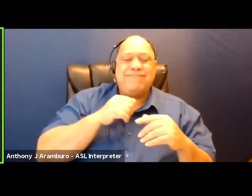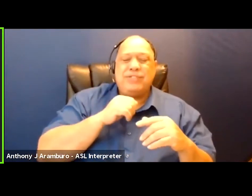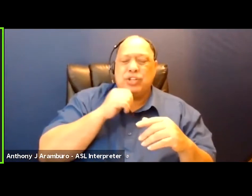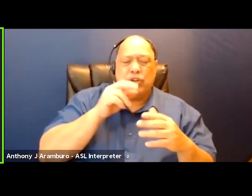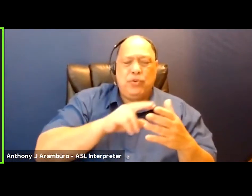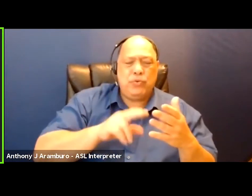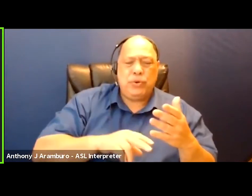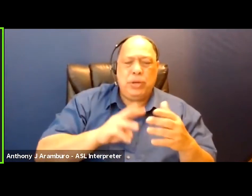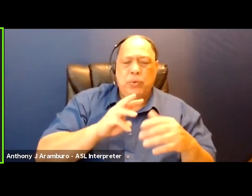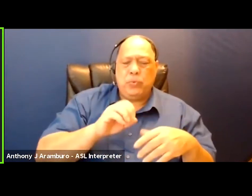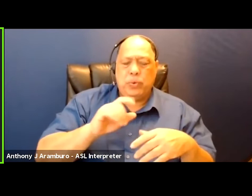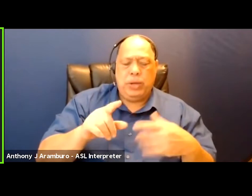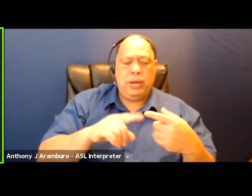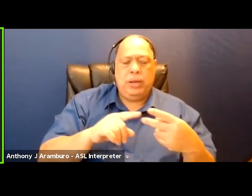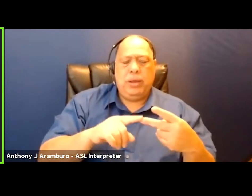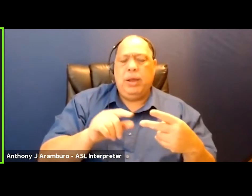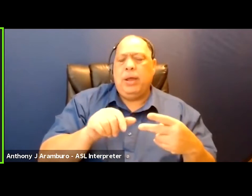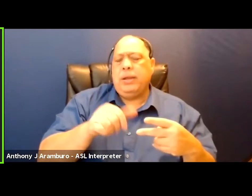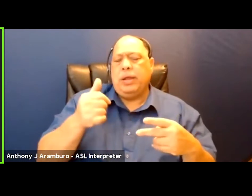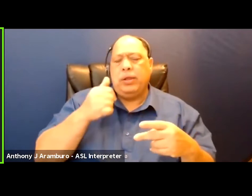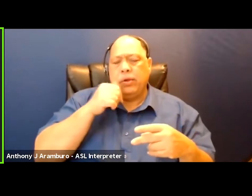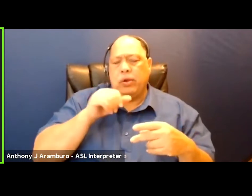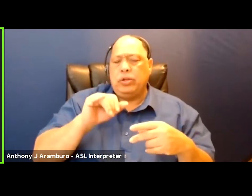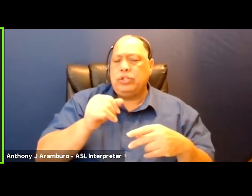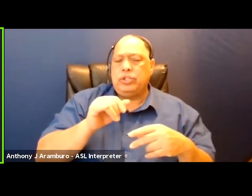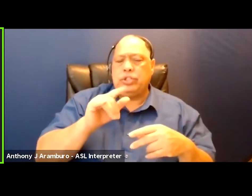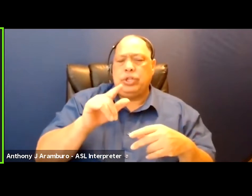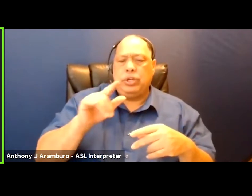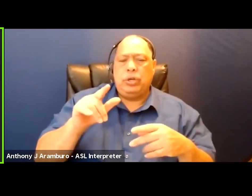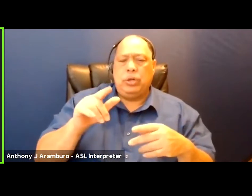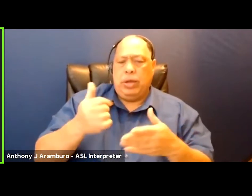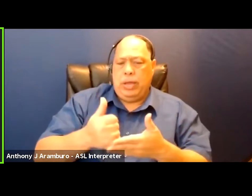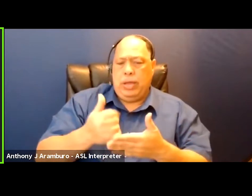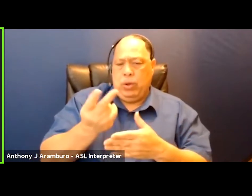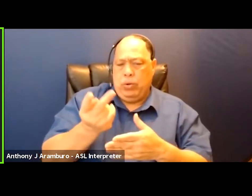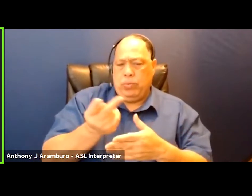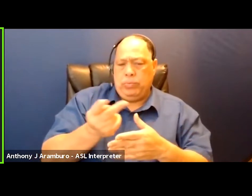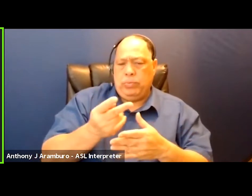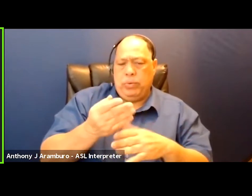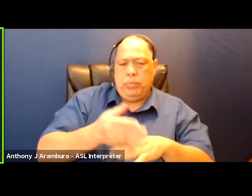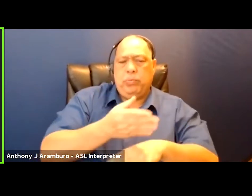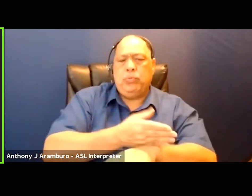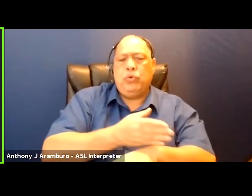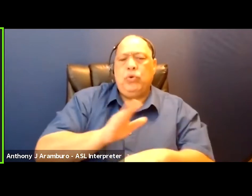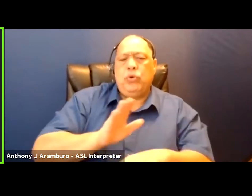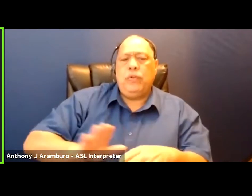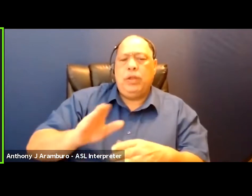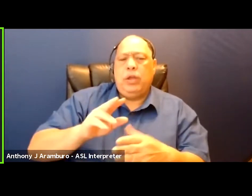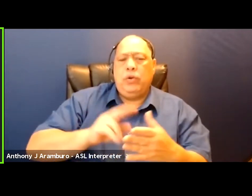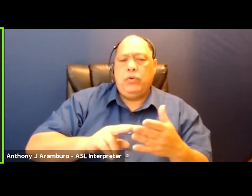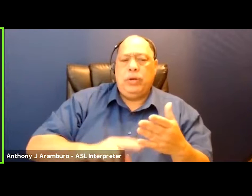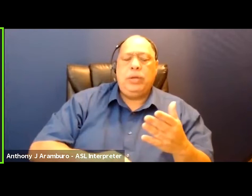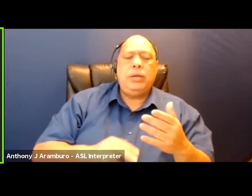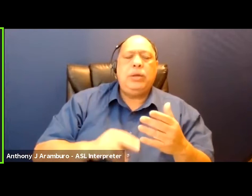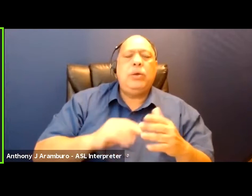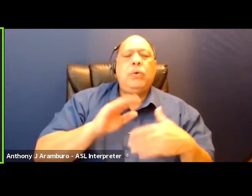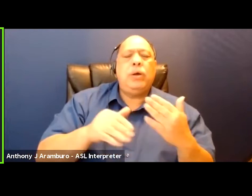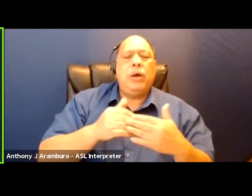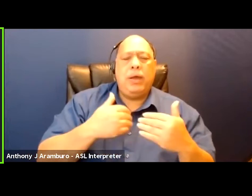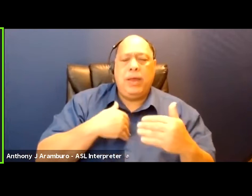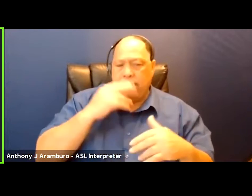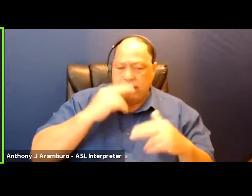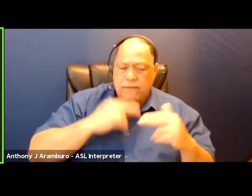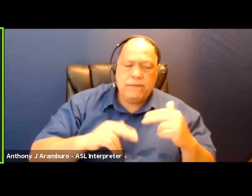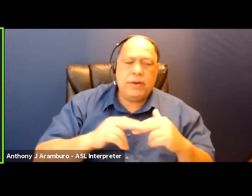And neither did another older girl, Jill Kirshner. I started helping them improve their reading. We all had fun and laughed a